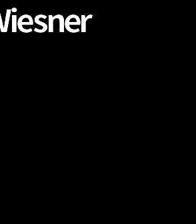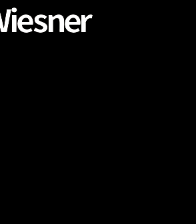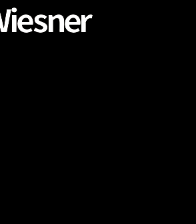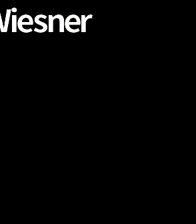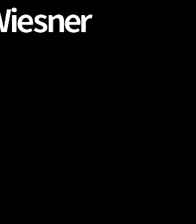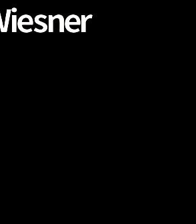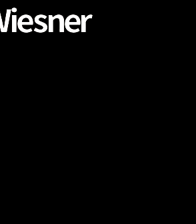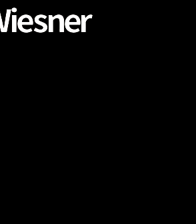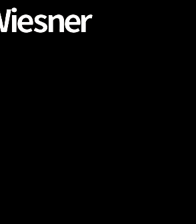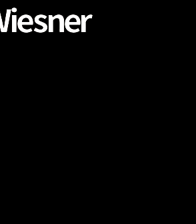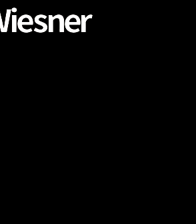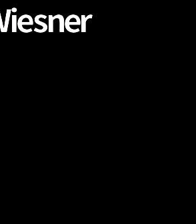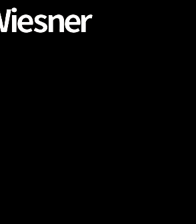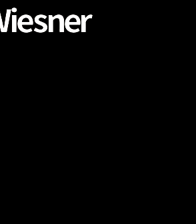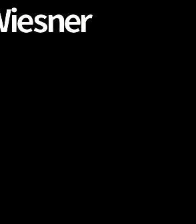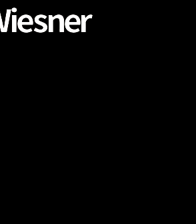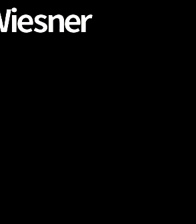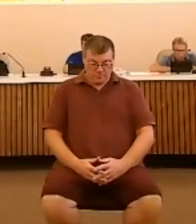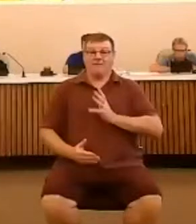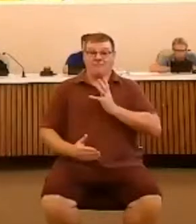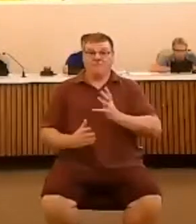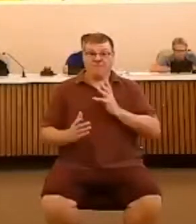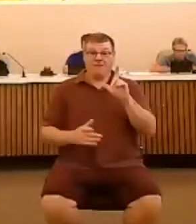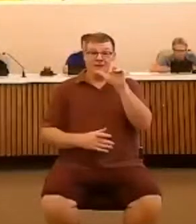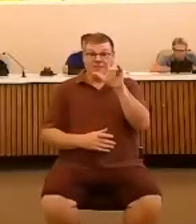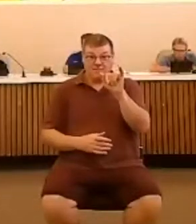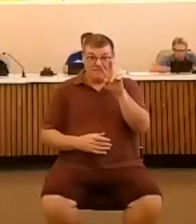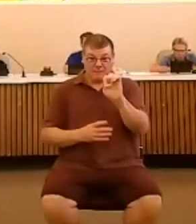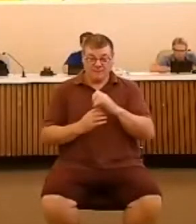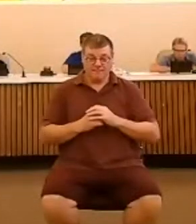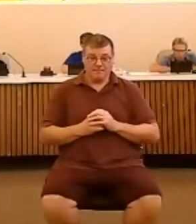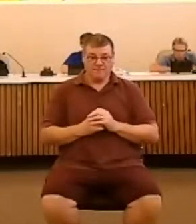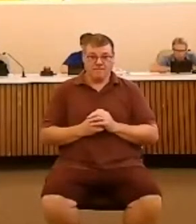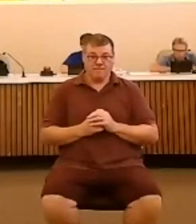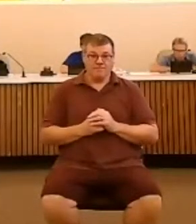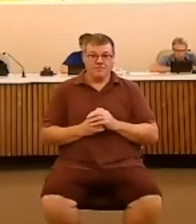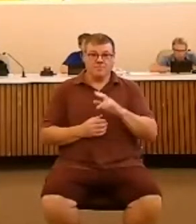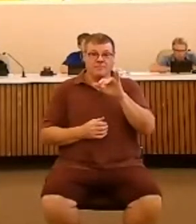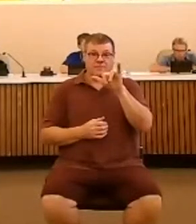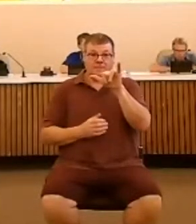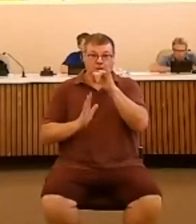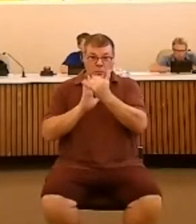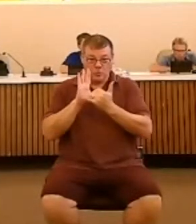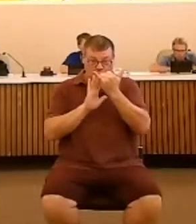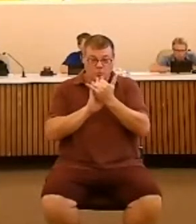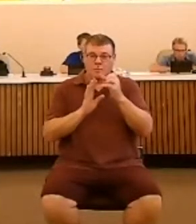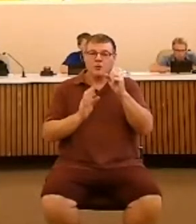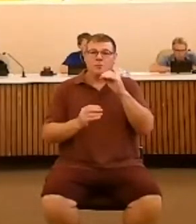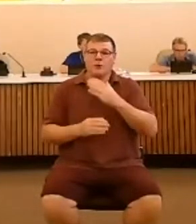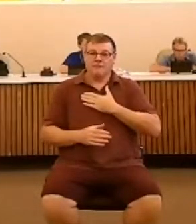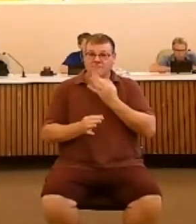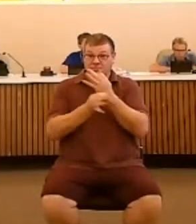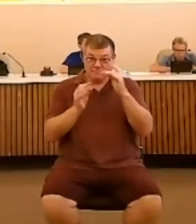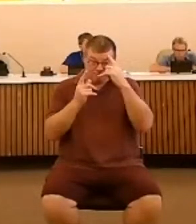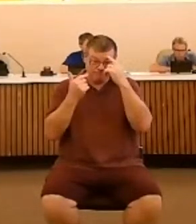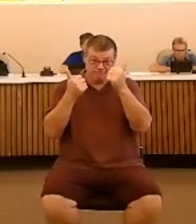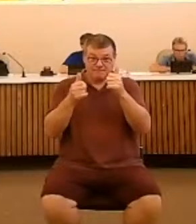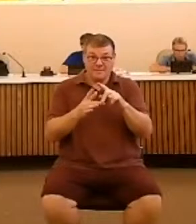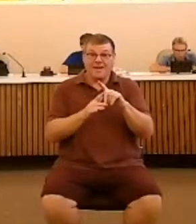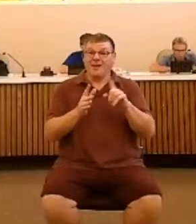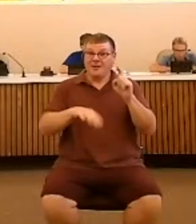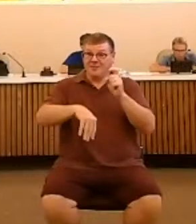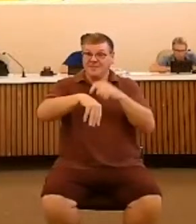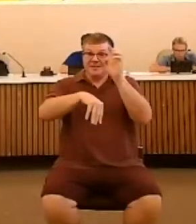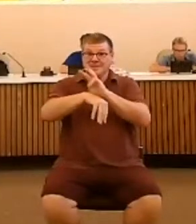Okay, we are officially live on YouTube. Feel free to start when you're ready. Oh, good, it's 6